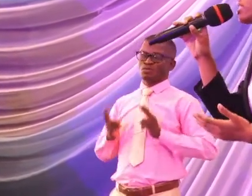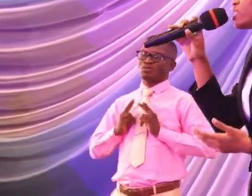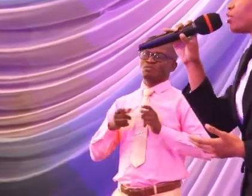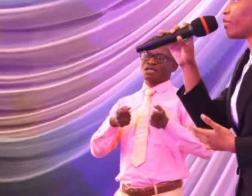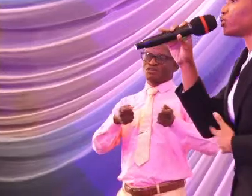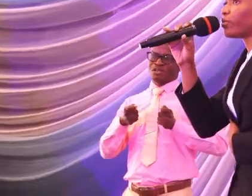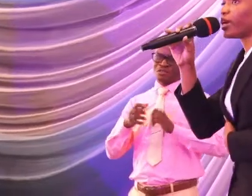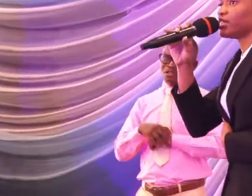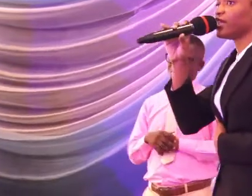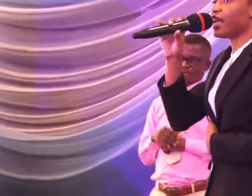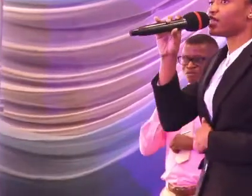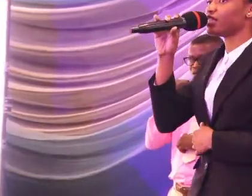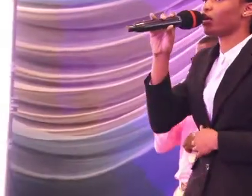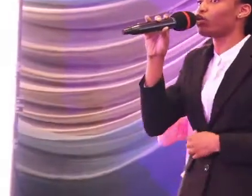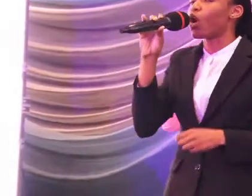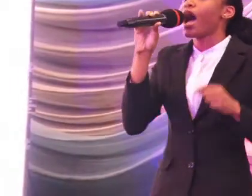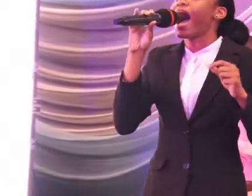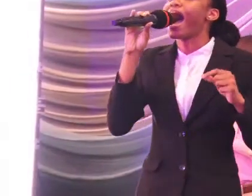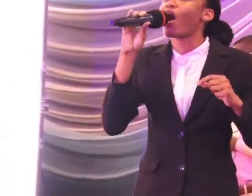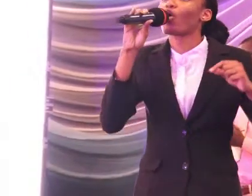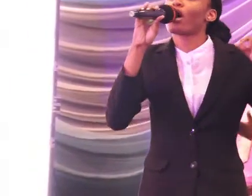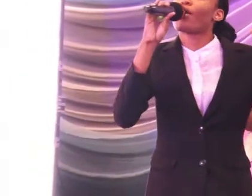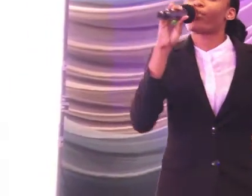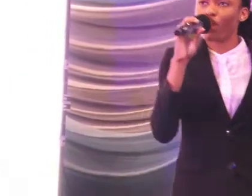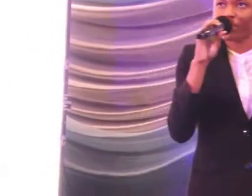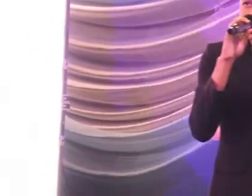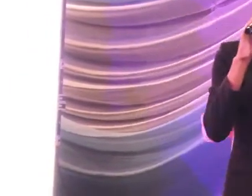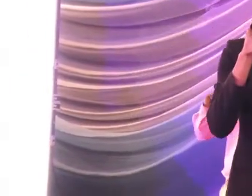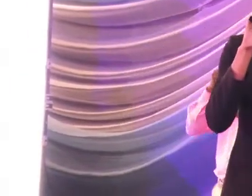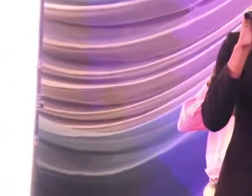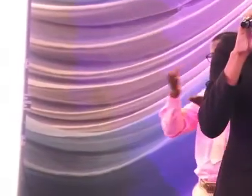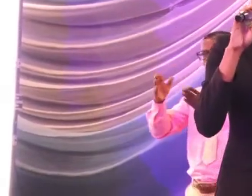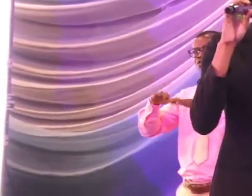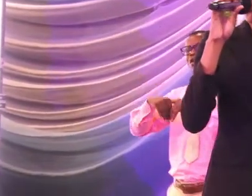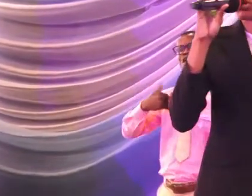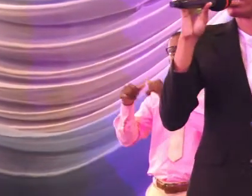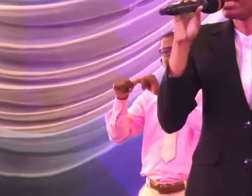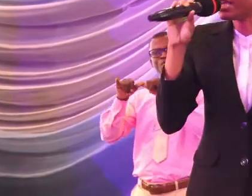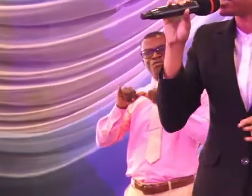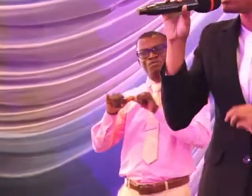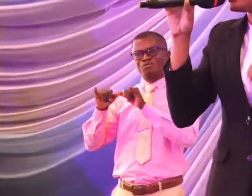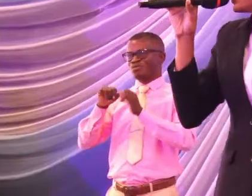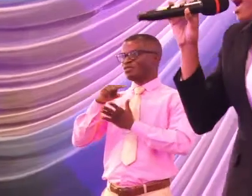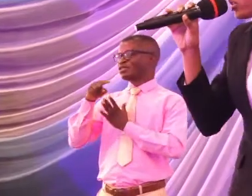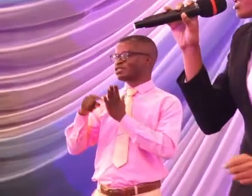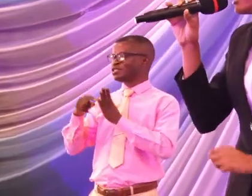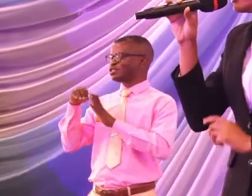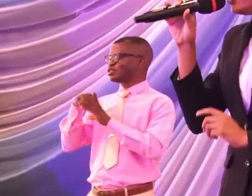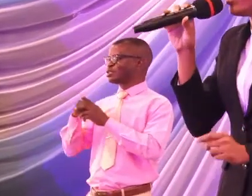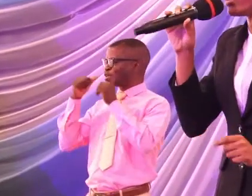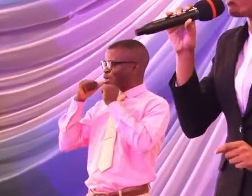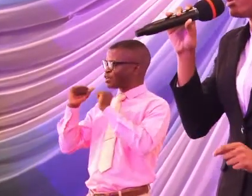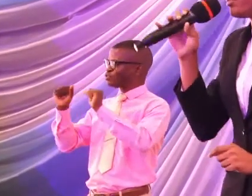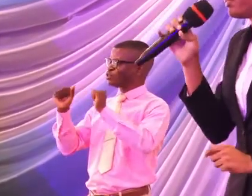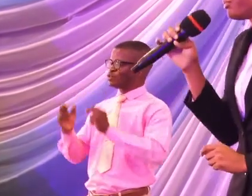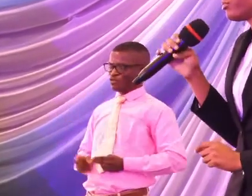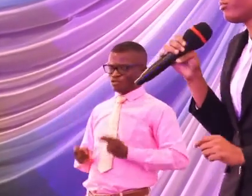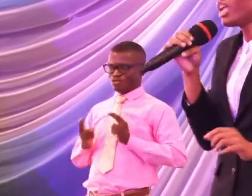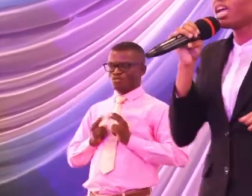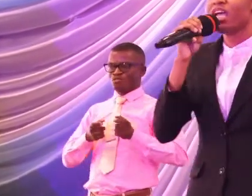Ladies and gentlemen, my job here today is to tell you how prominent this role is in actualizing human